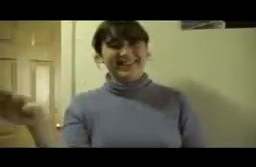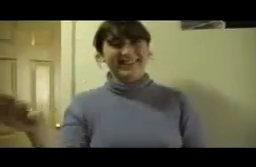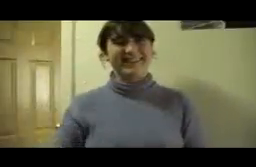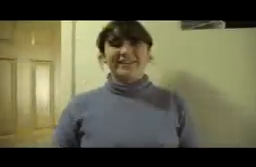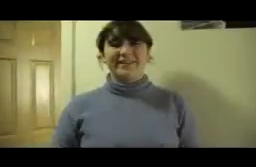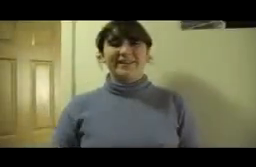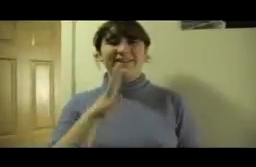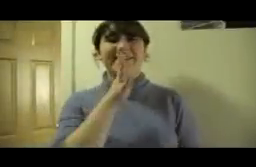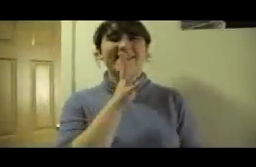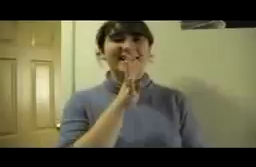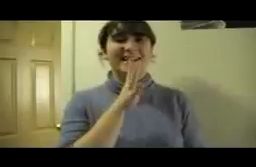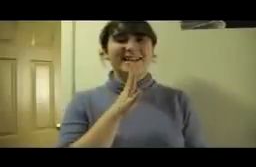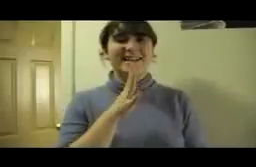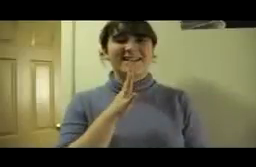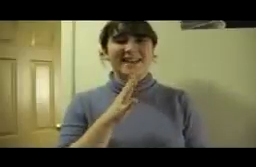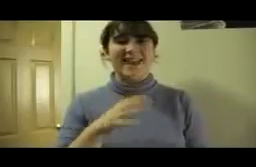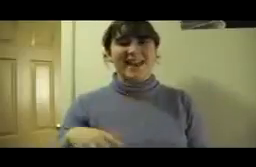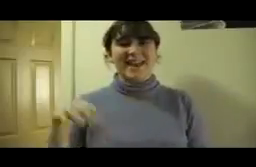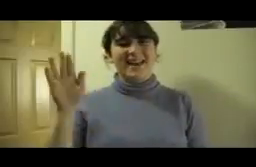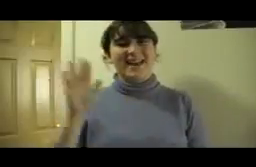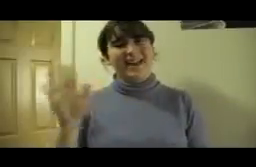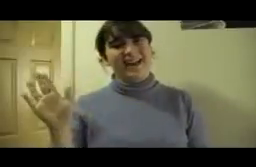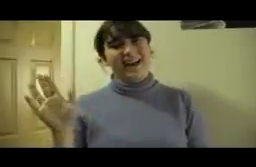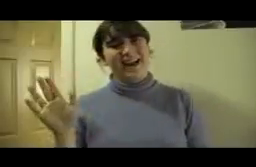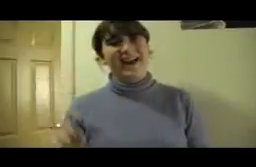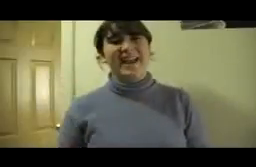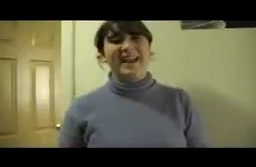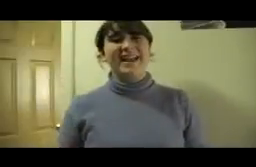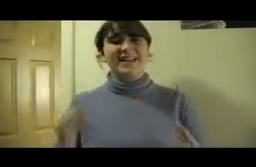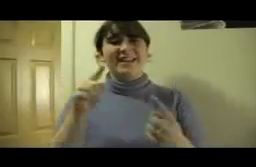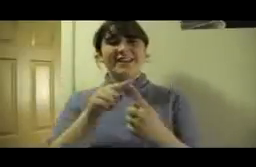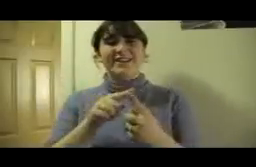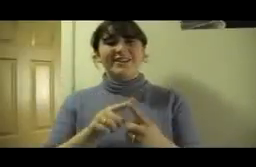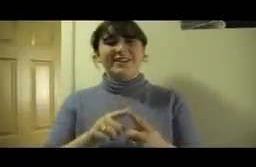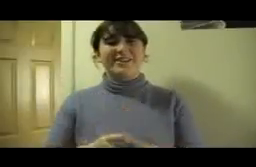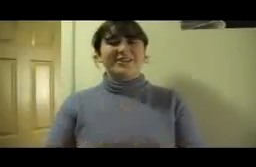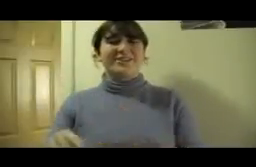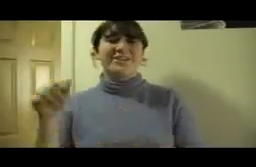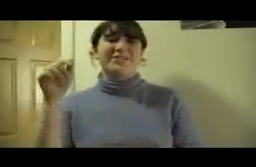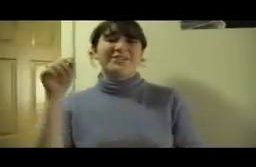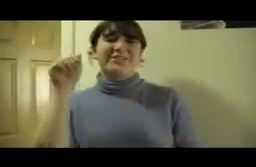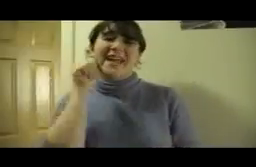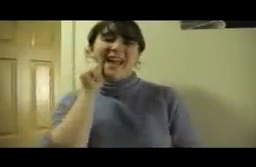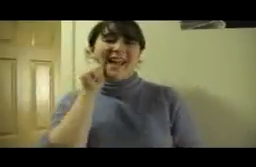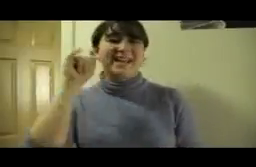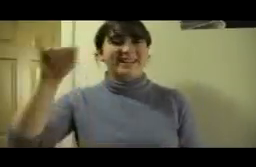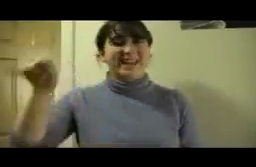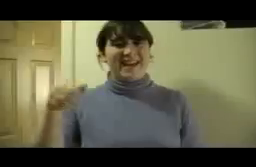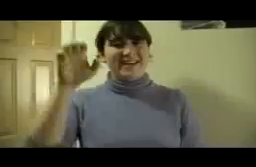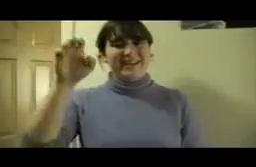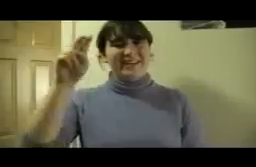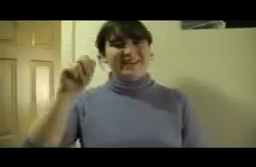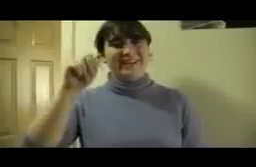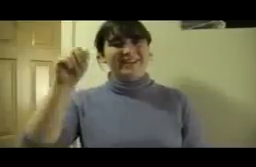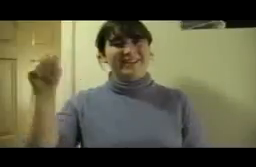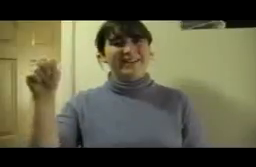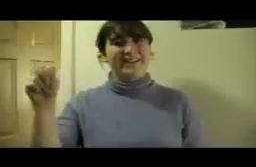Say hi to Aunt Jen